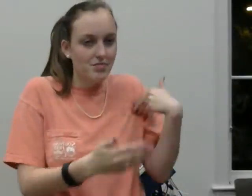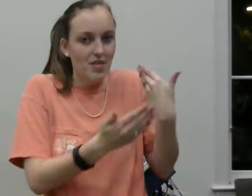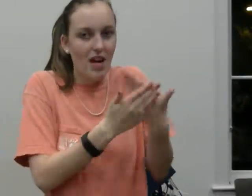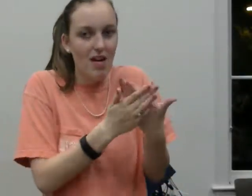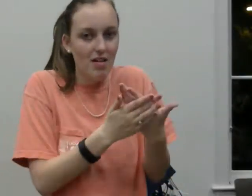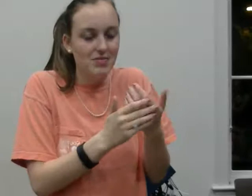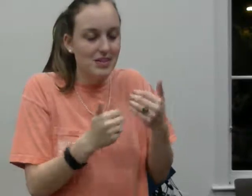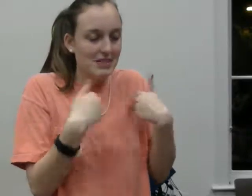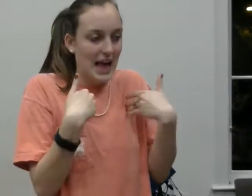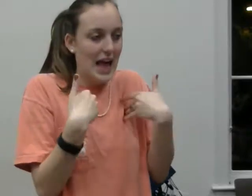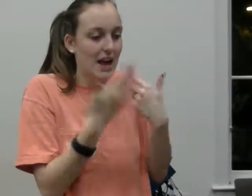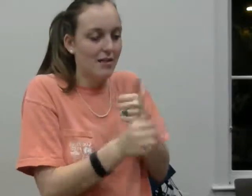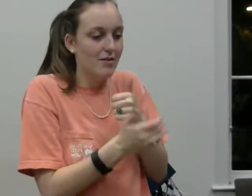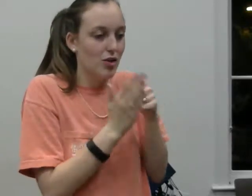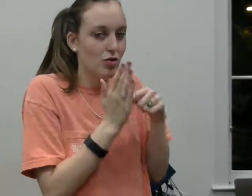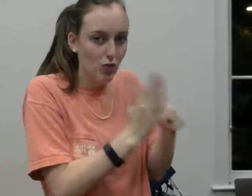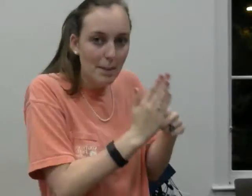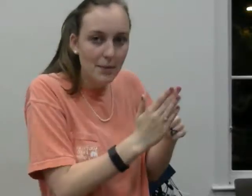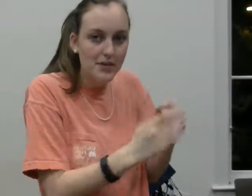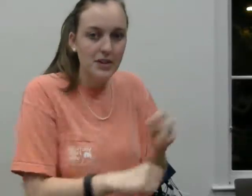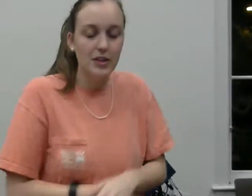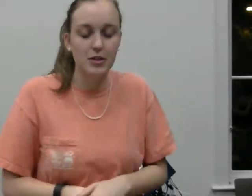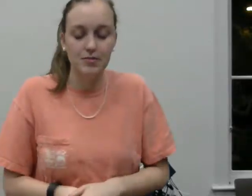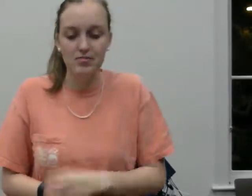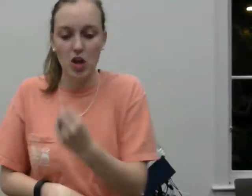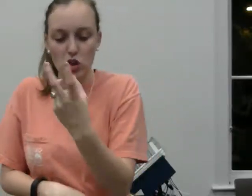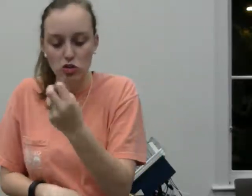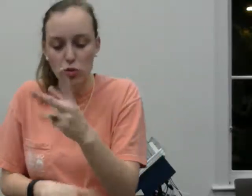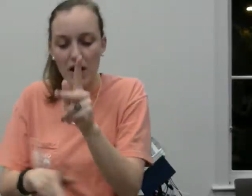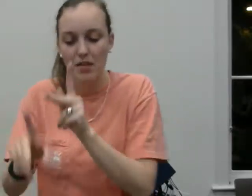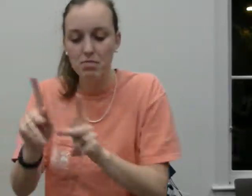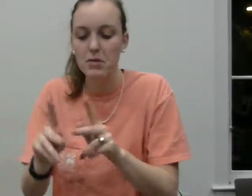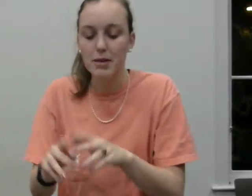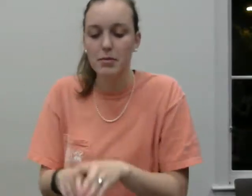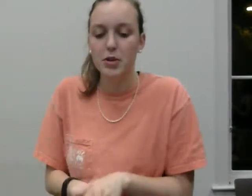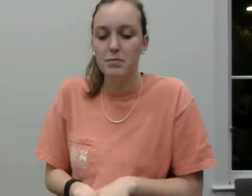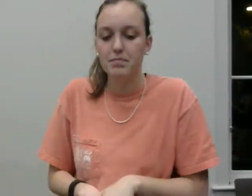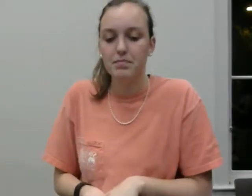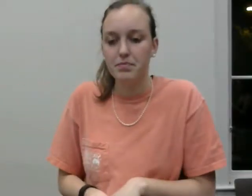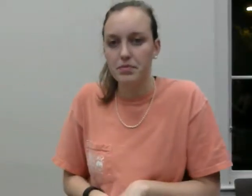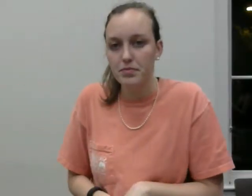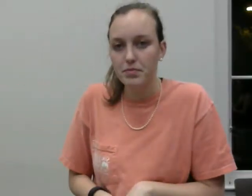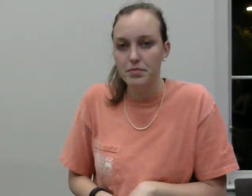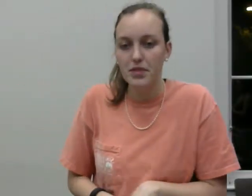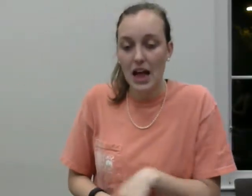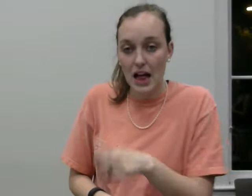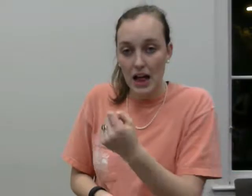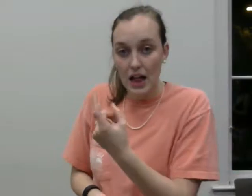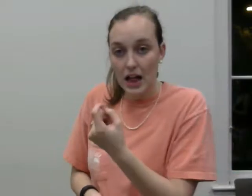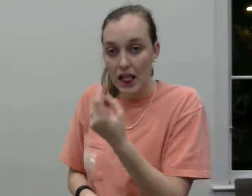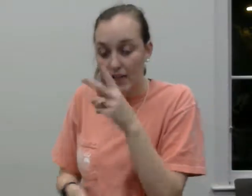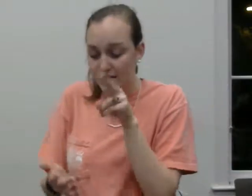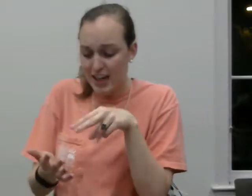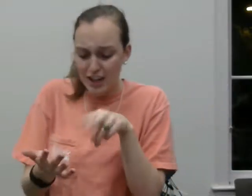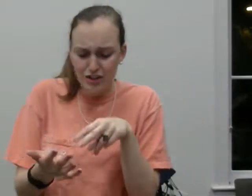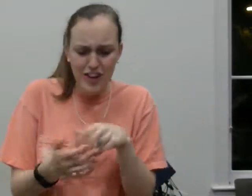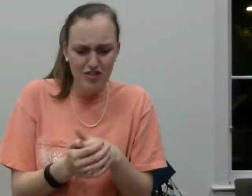colony meeting to figure out what to do. That's 12. And then 11 rather than 12. What was their goal? To find peace. Number